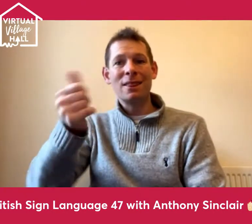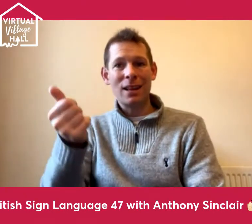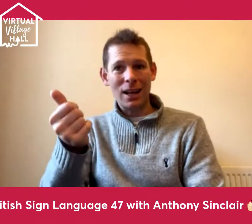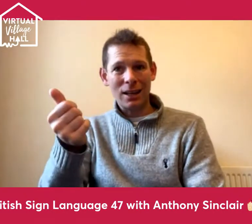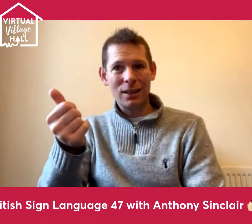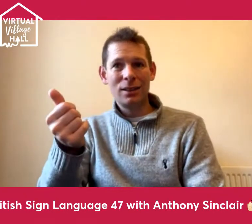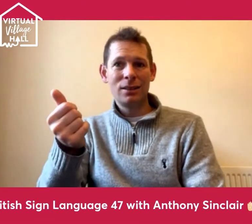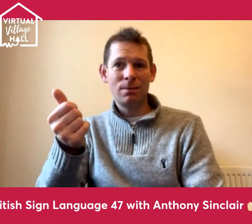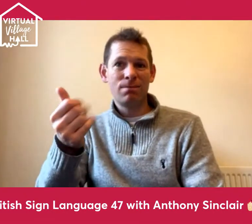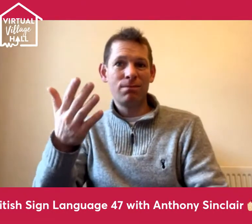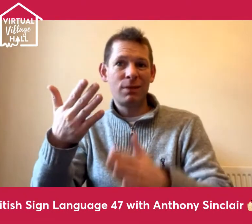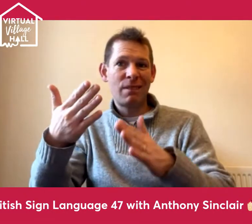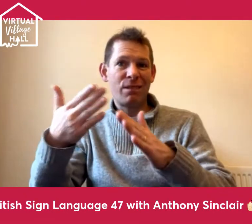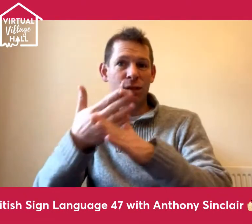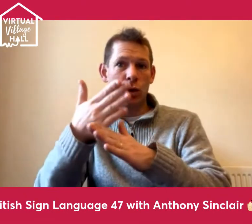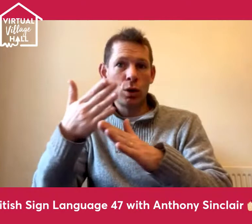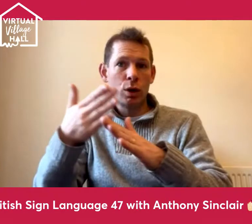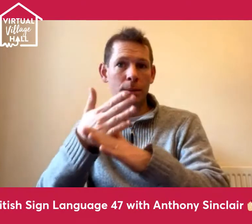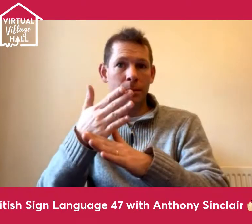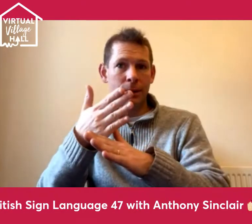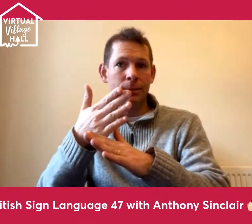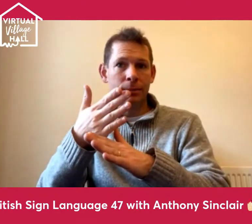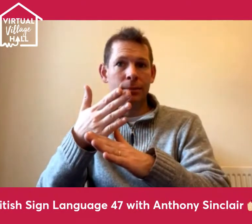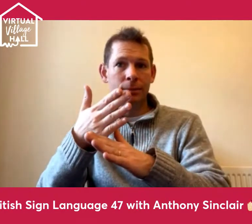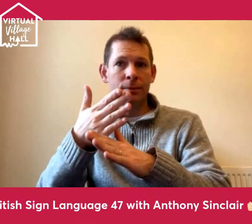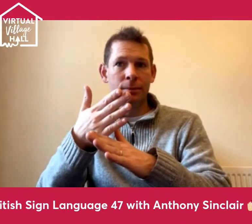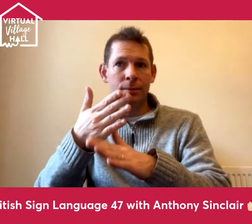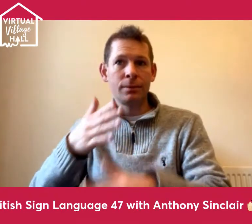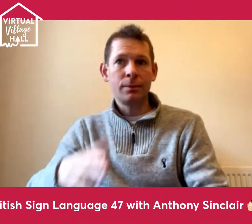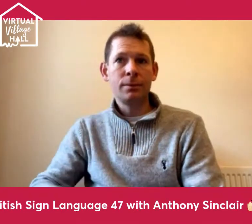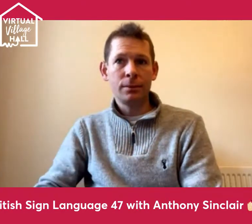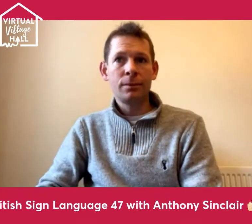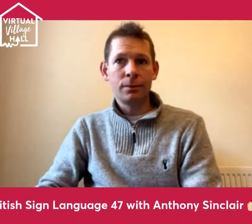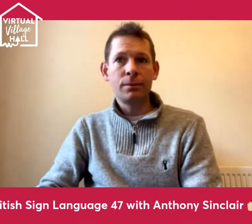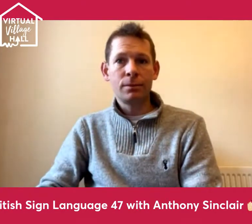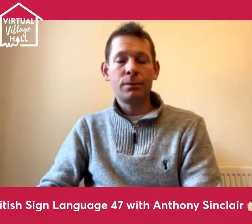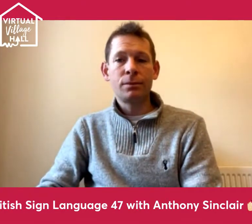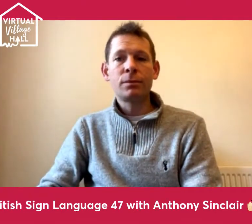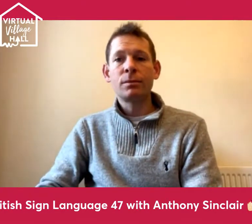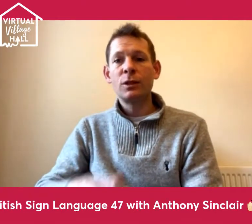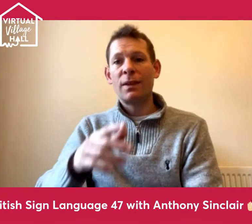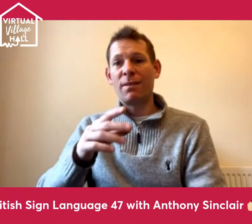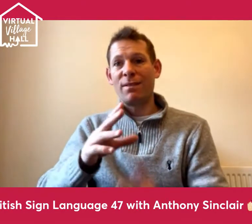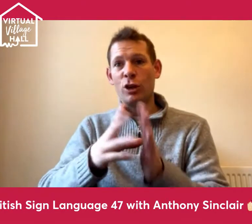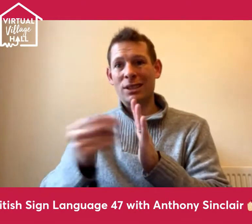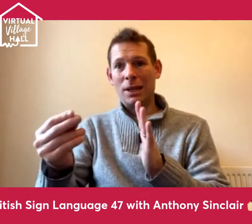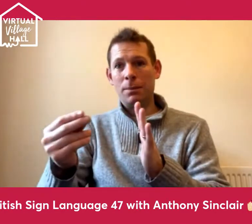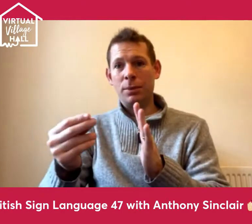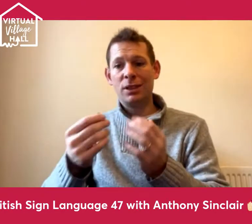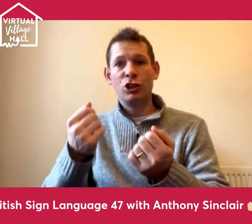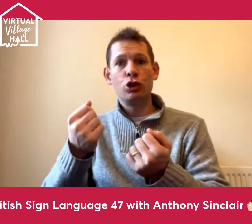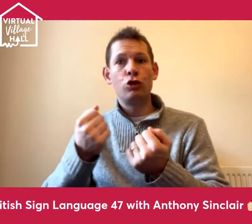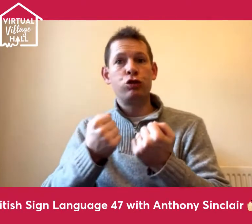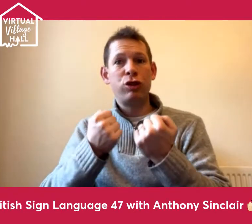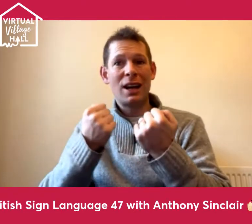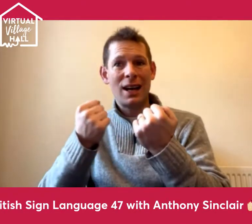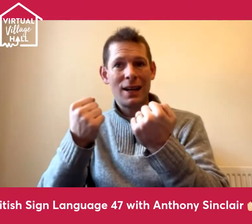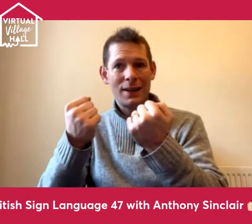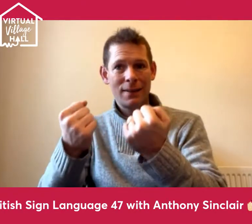the noun. And then the verb. So it's car, drive rather than drive car.